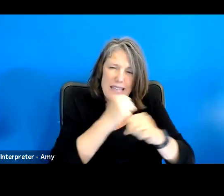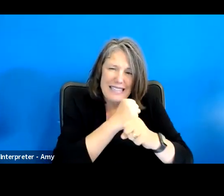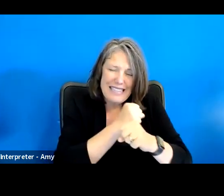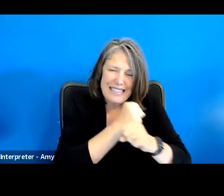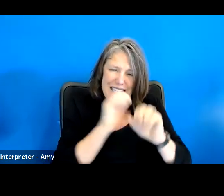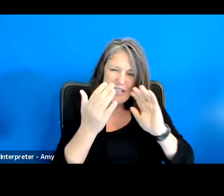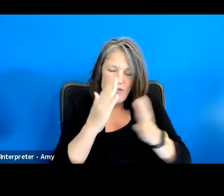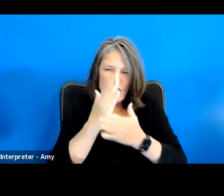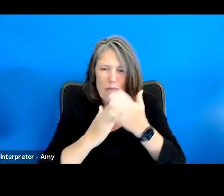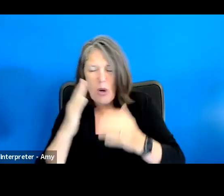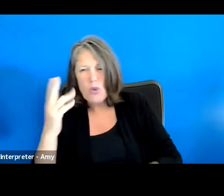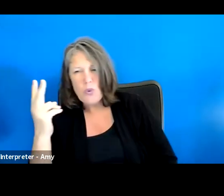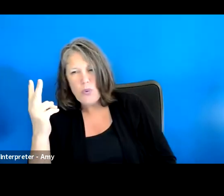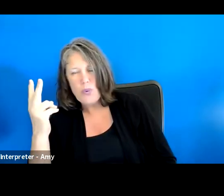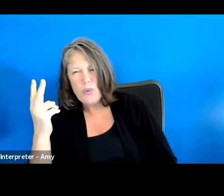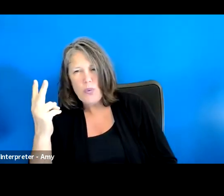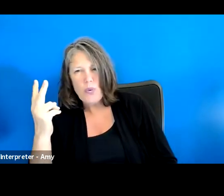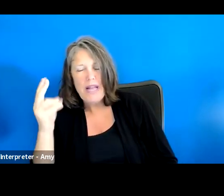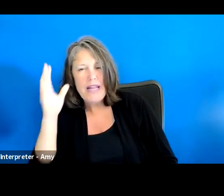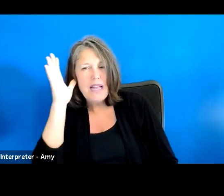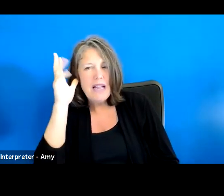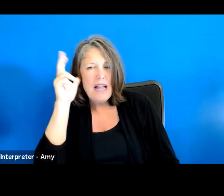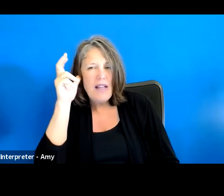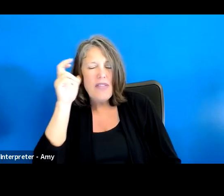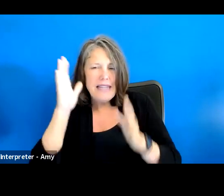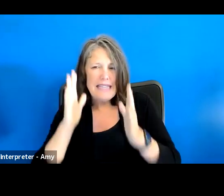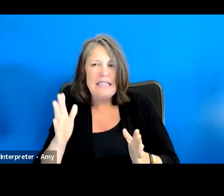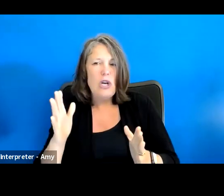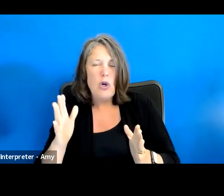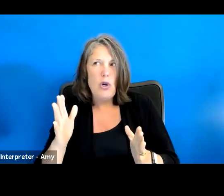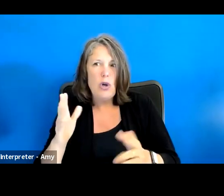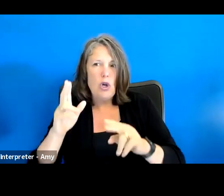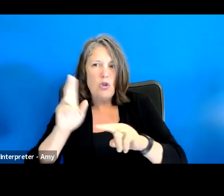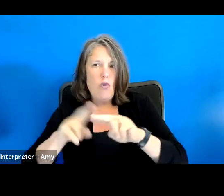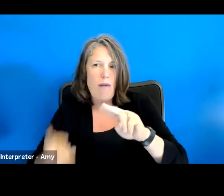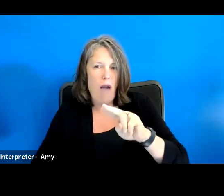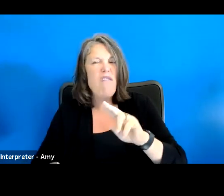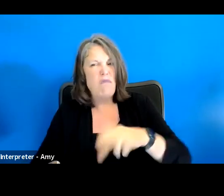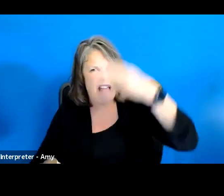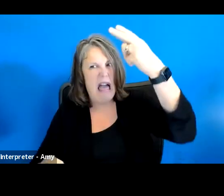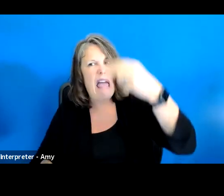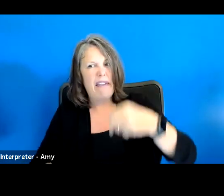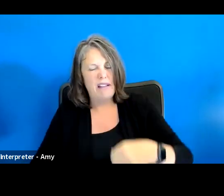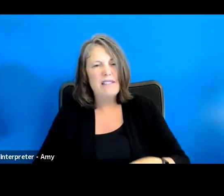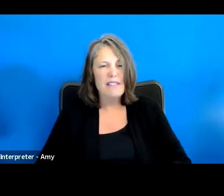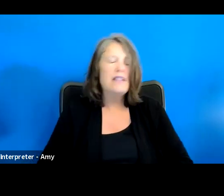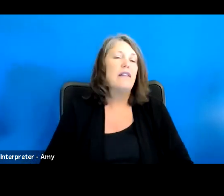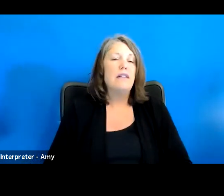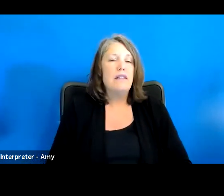versus part 2. The listener drop off was pretty high. So